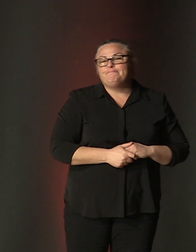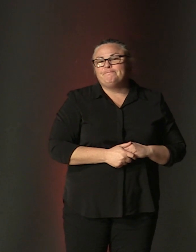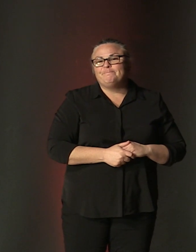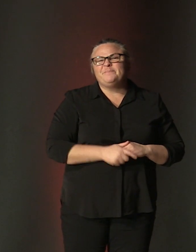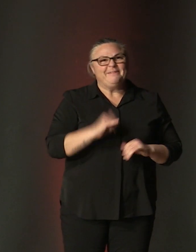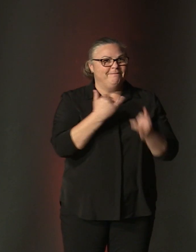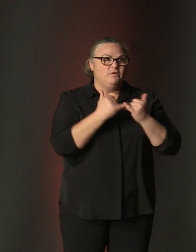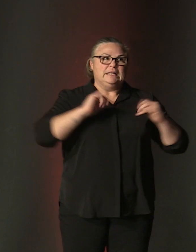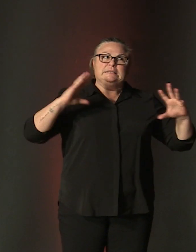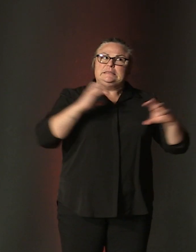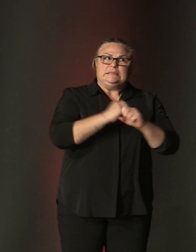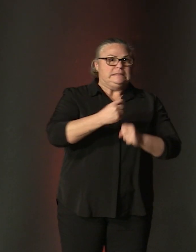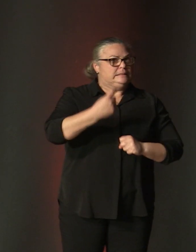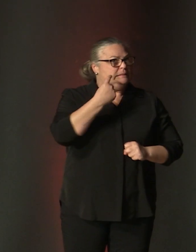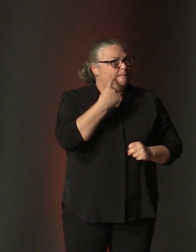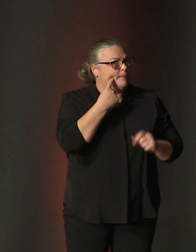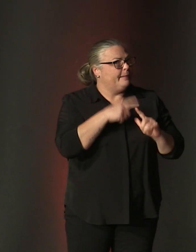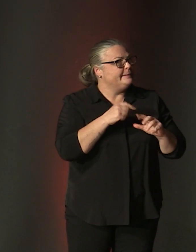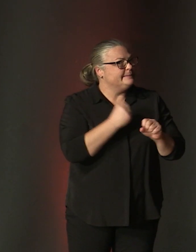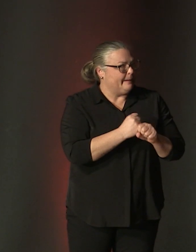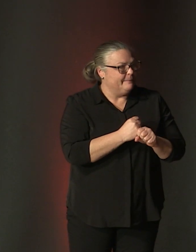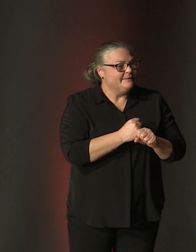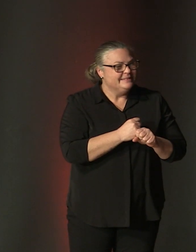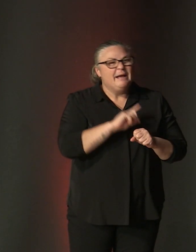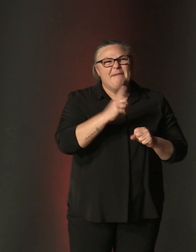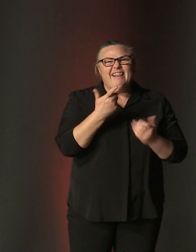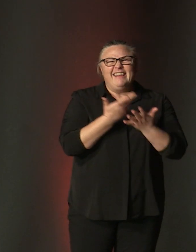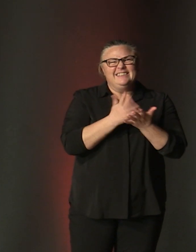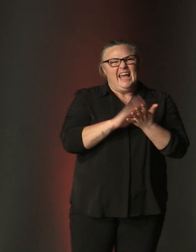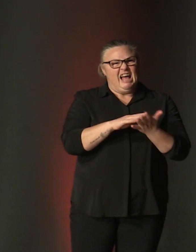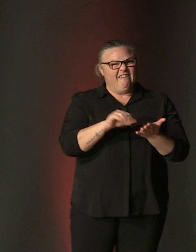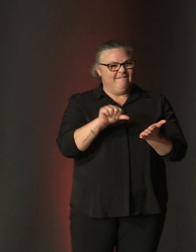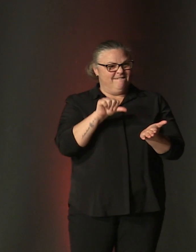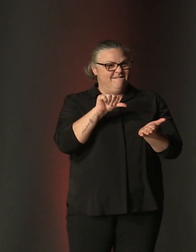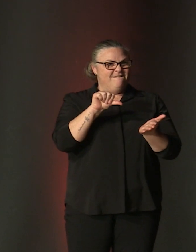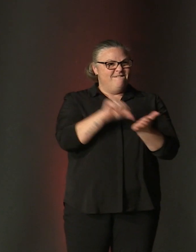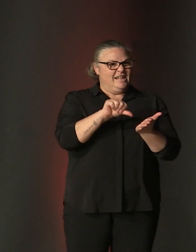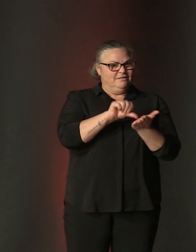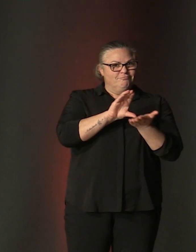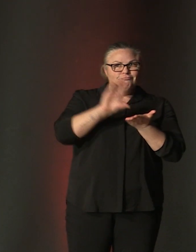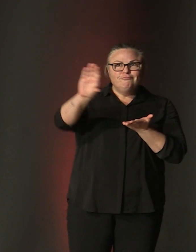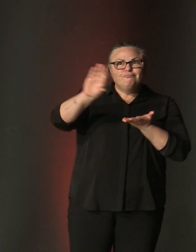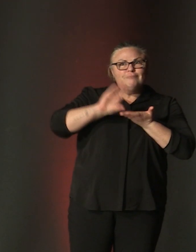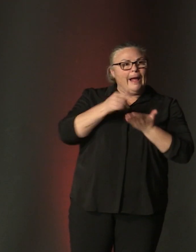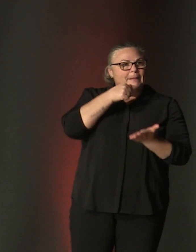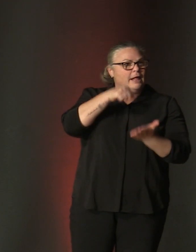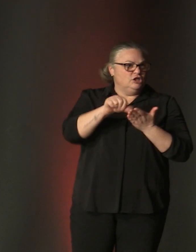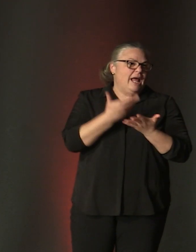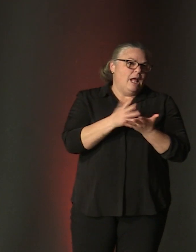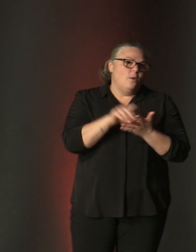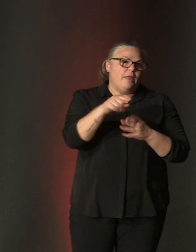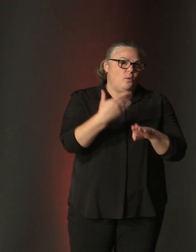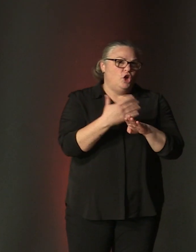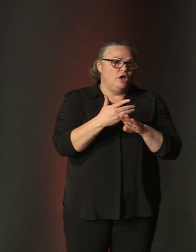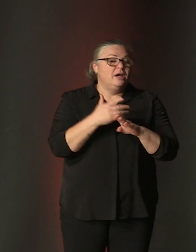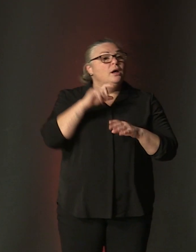dramatically simplified example, but this is typically how funding application processes normally go. There would be a funder, so this